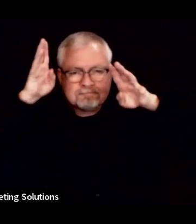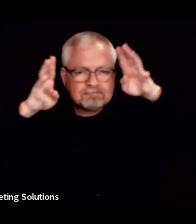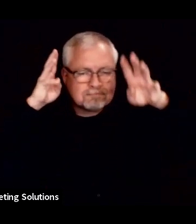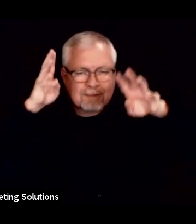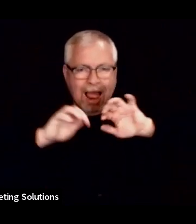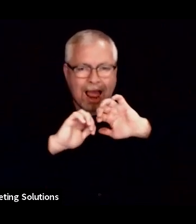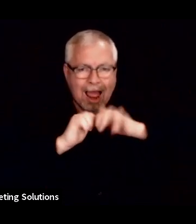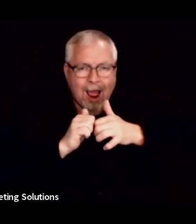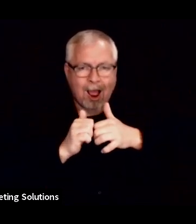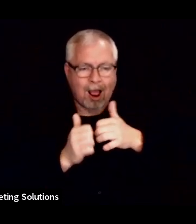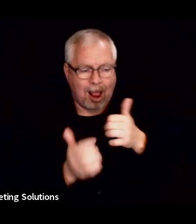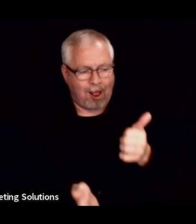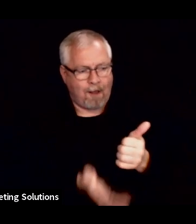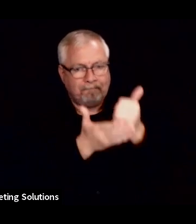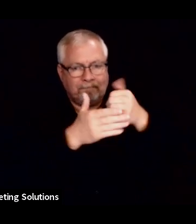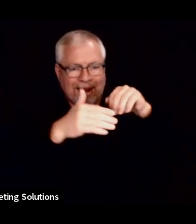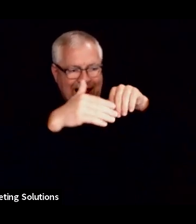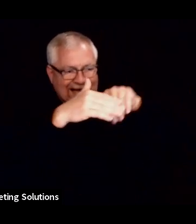folks.